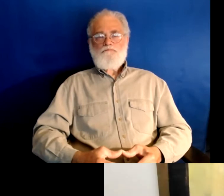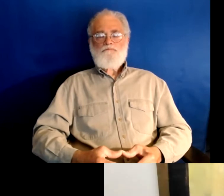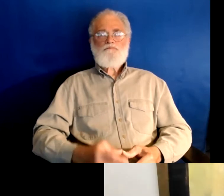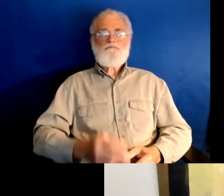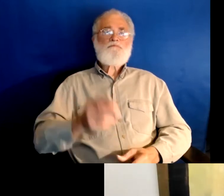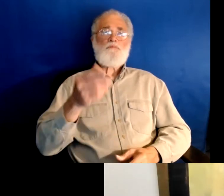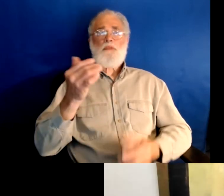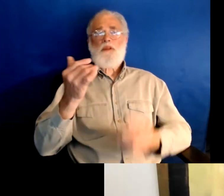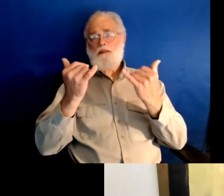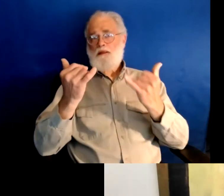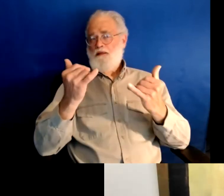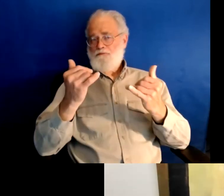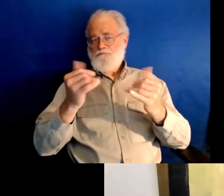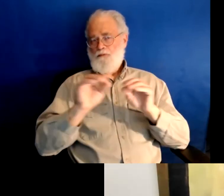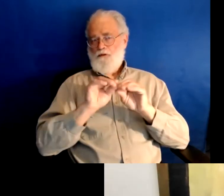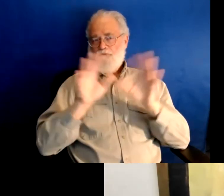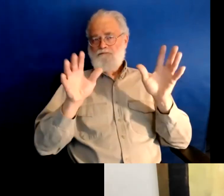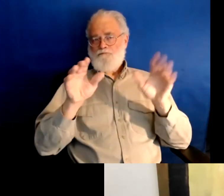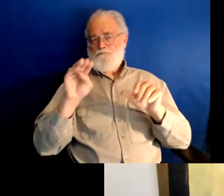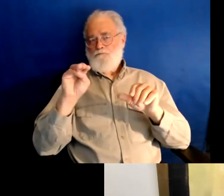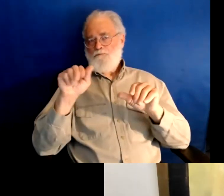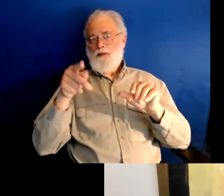Lon, anything you'd like to add?